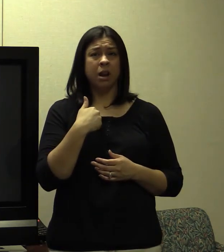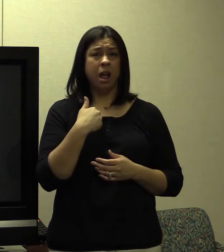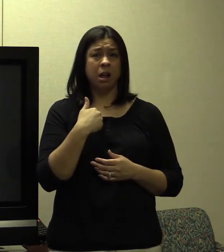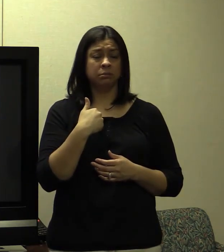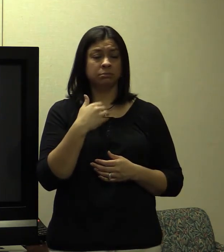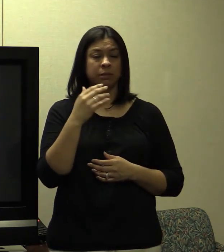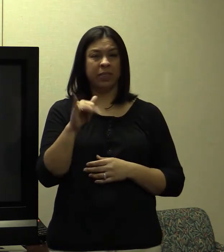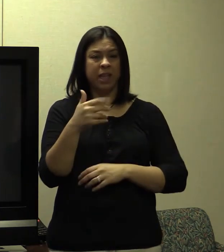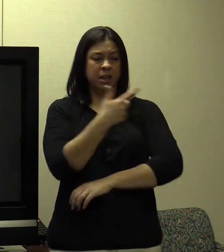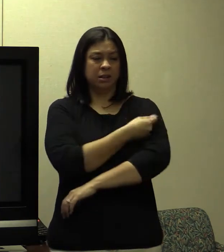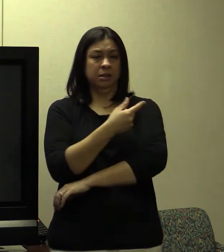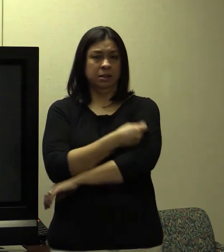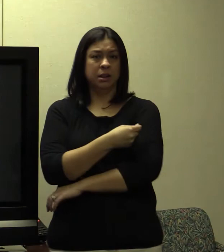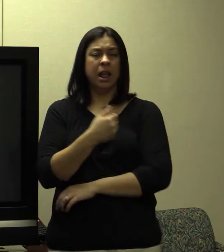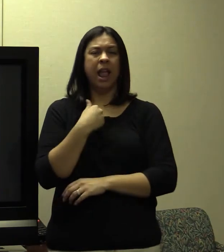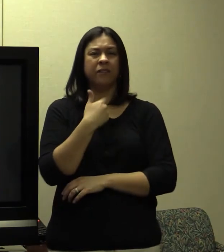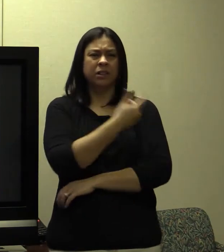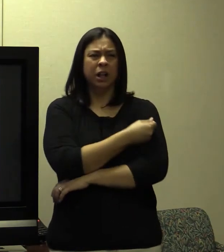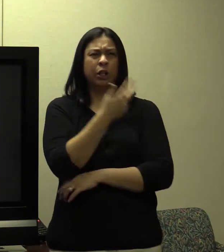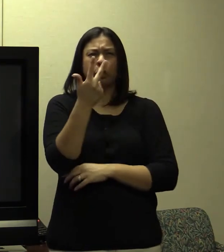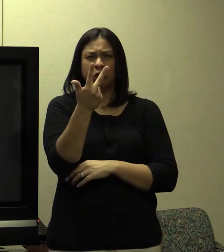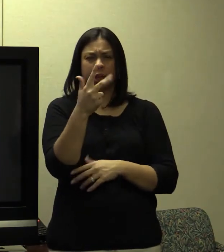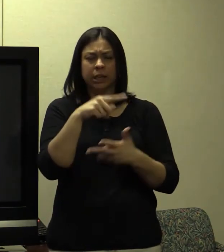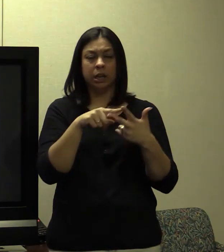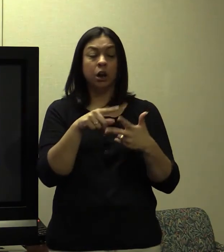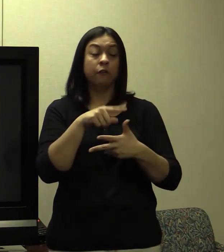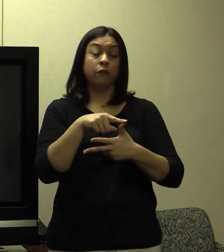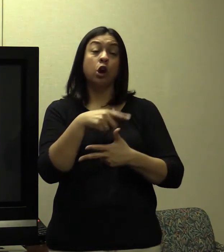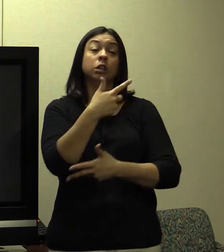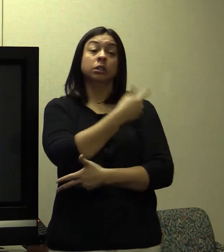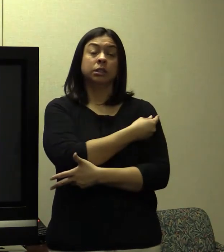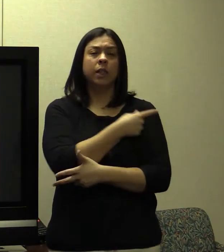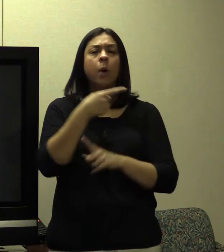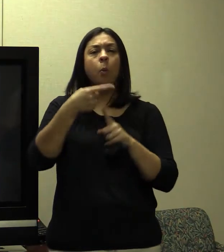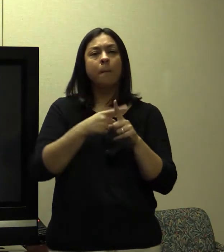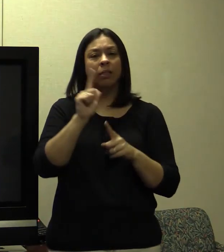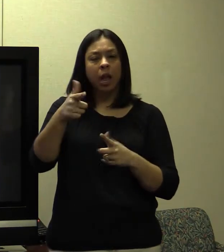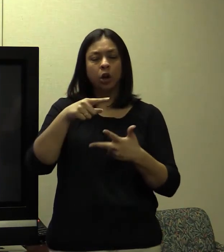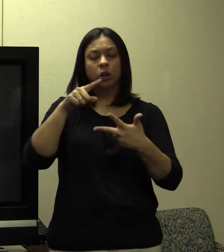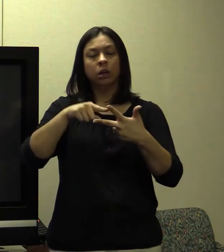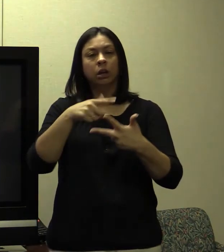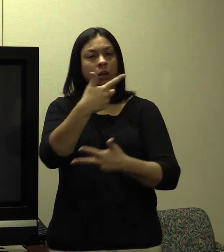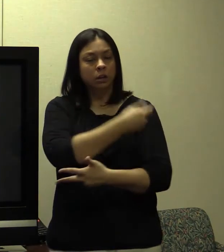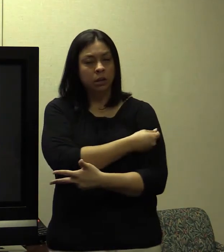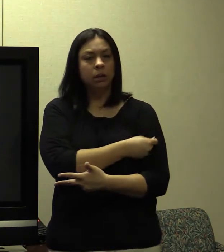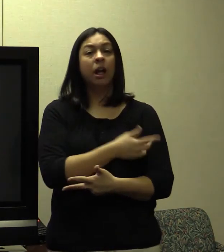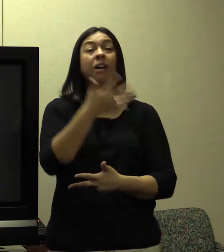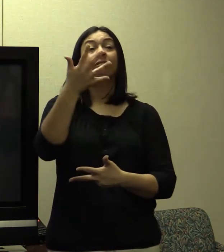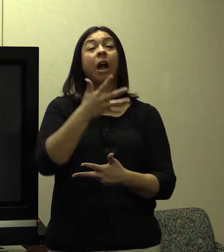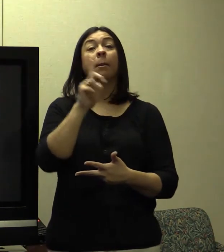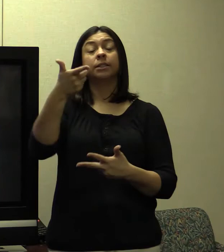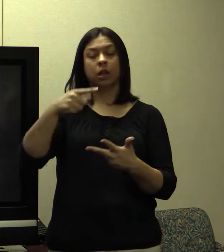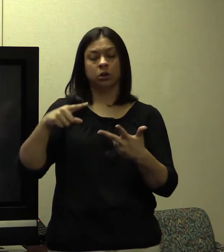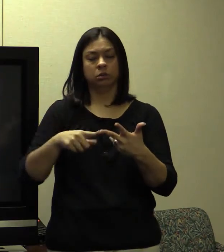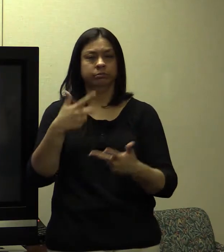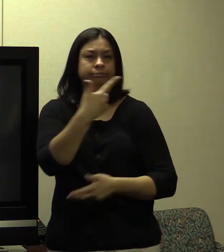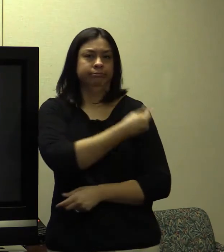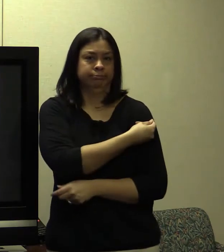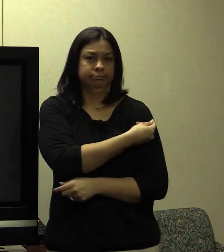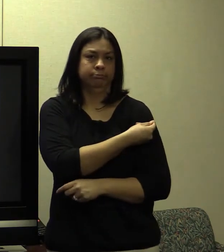3. You get the first one, and then a month later you get the second one, and then 5 months after that you get the third one. If